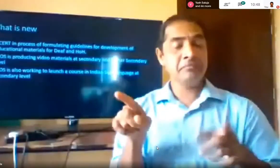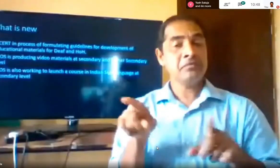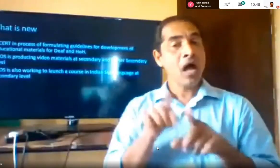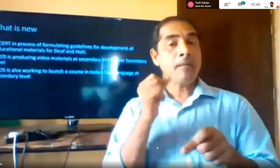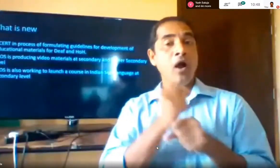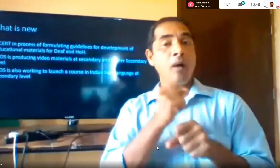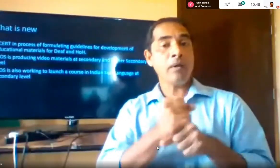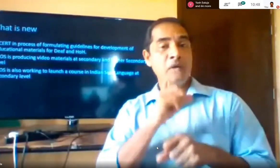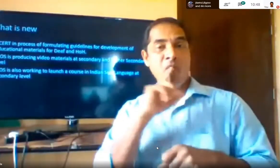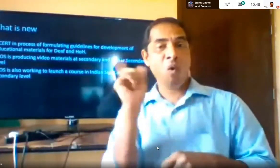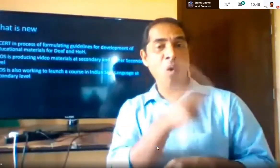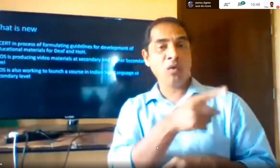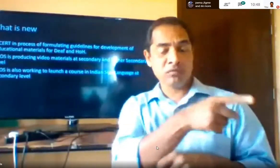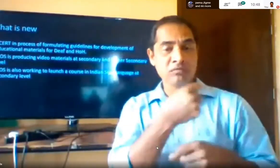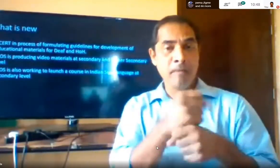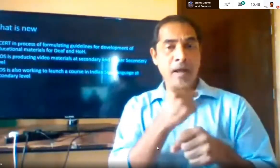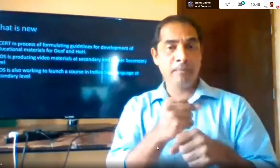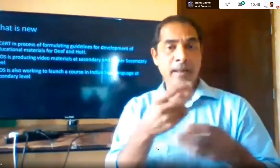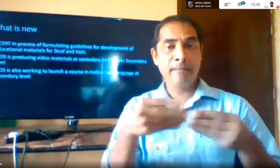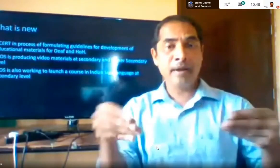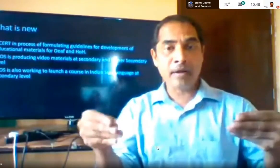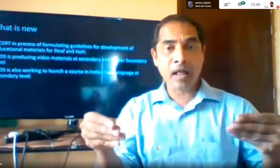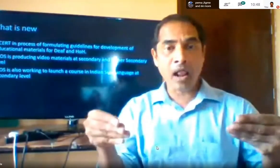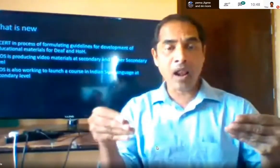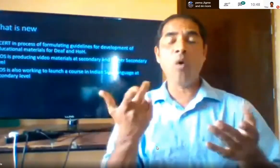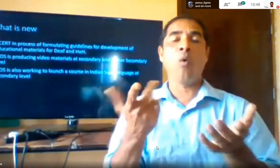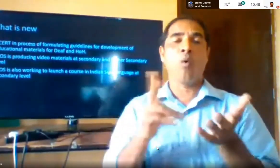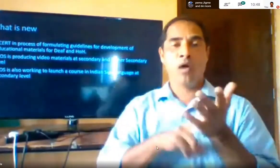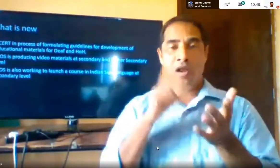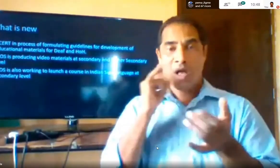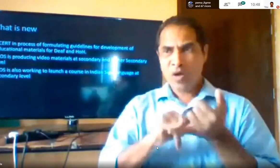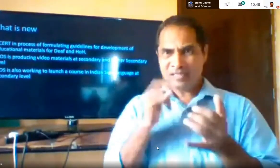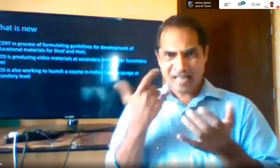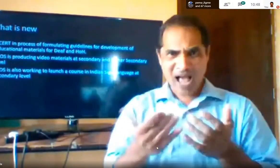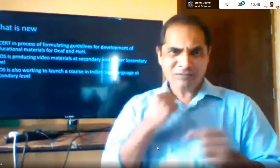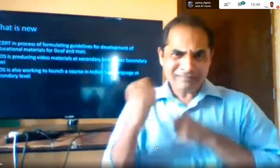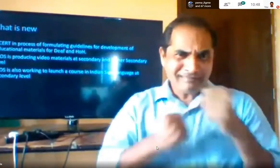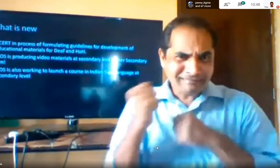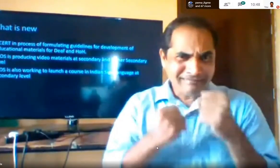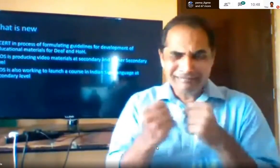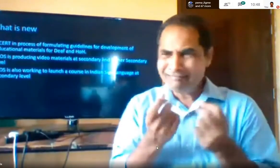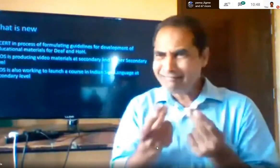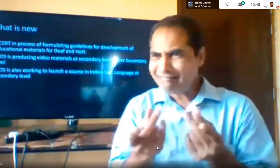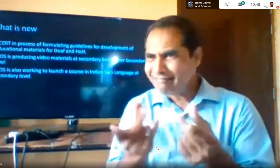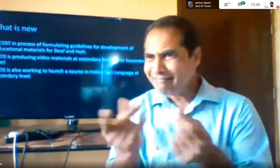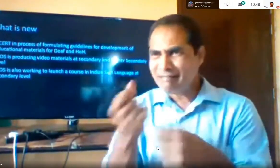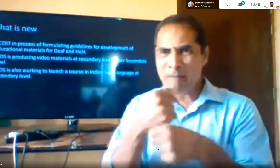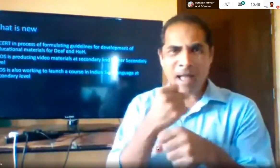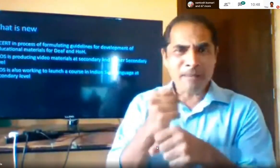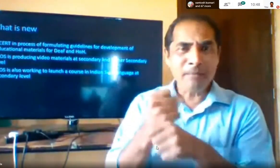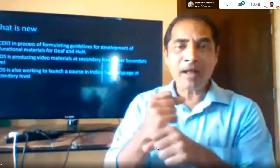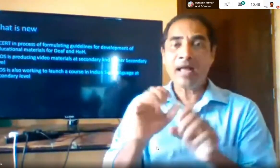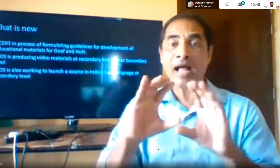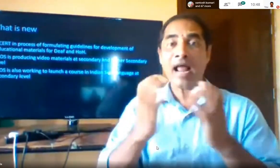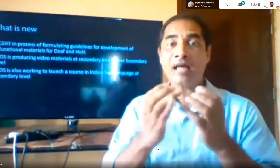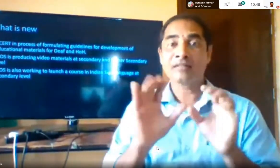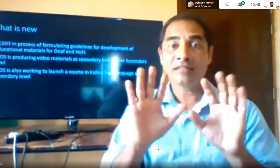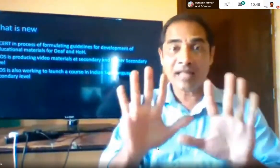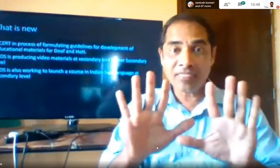So NIOS has ordered the government to make to NIOS, the government has ordered to